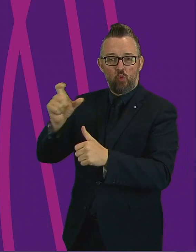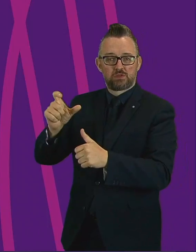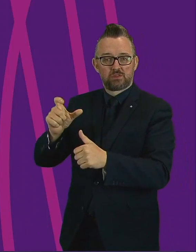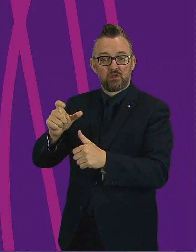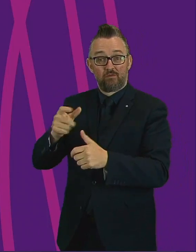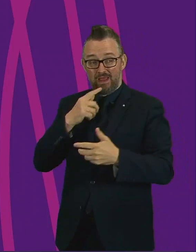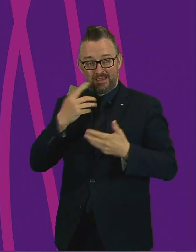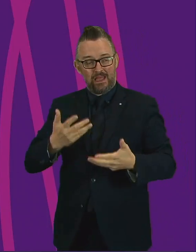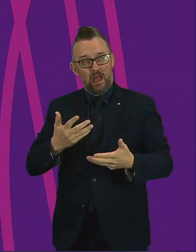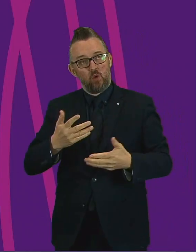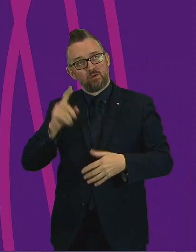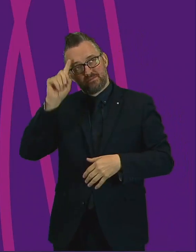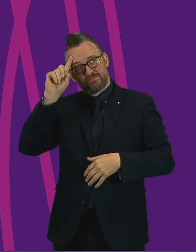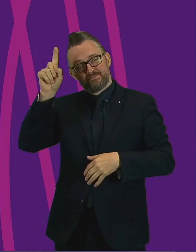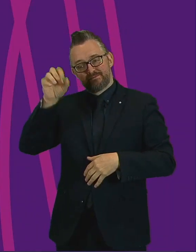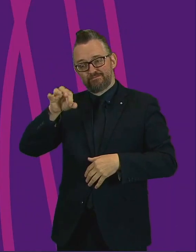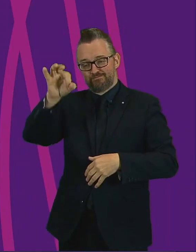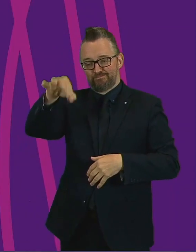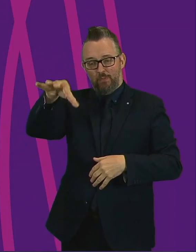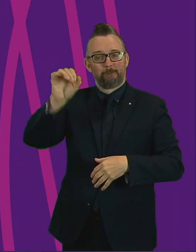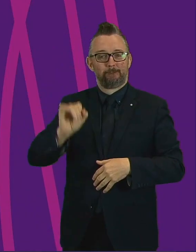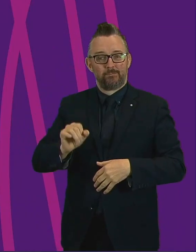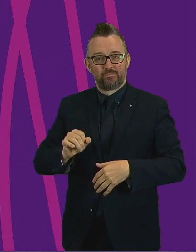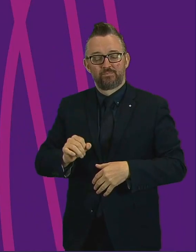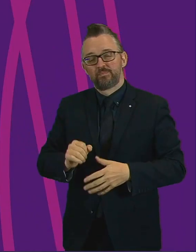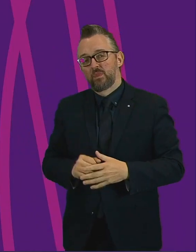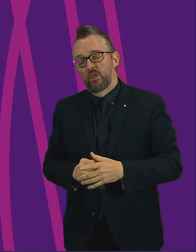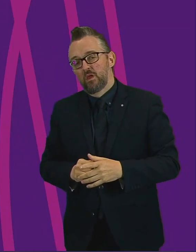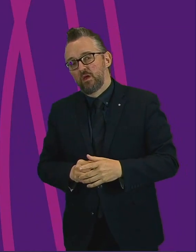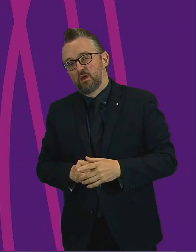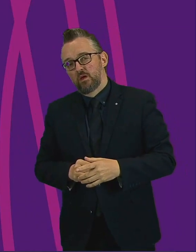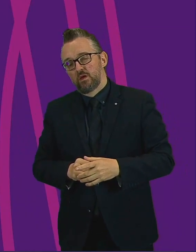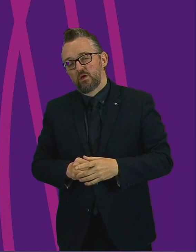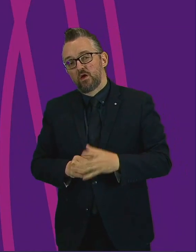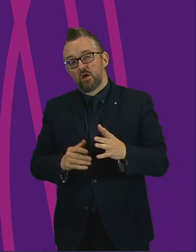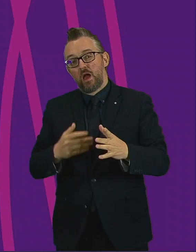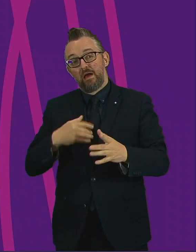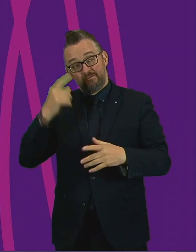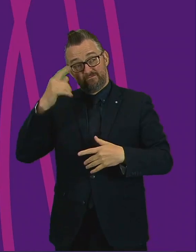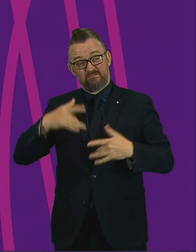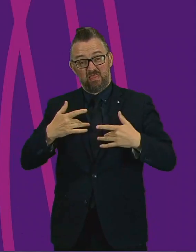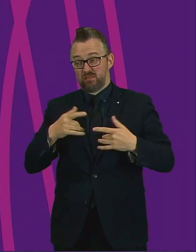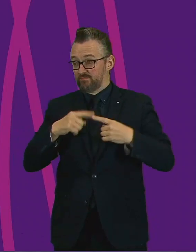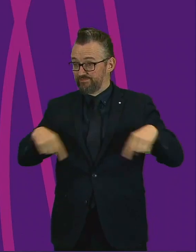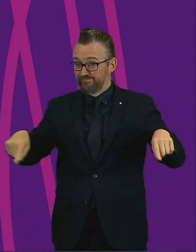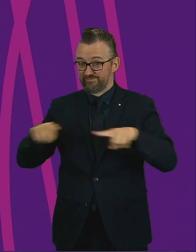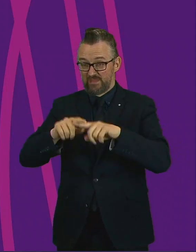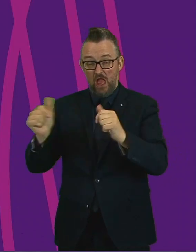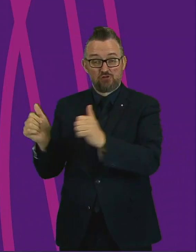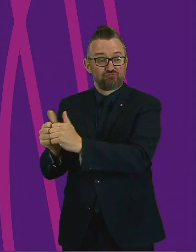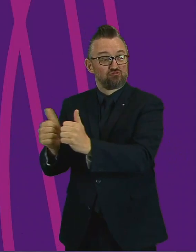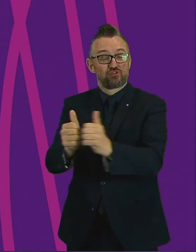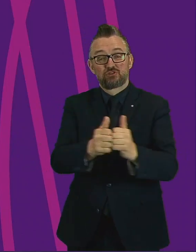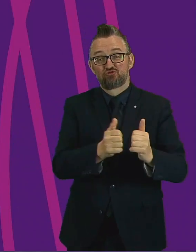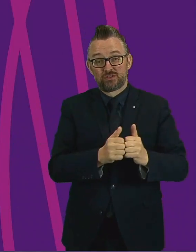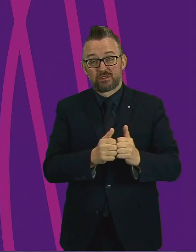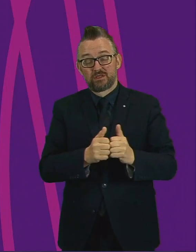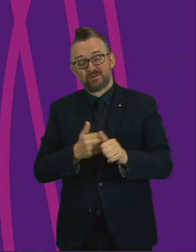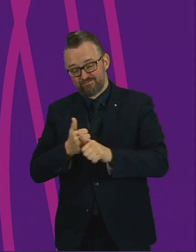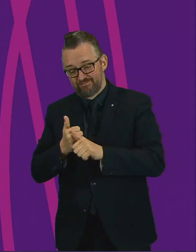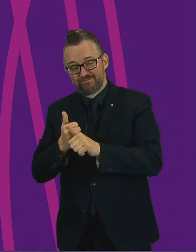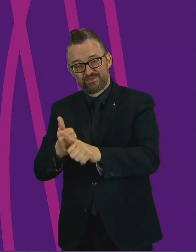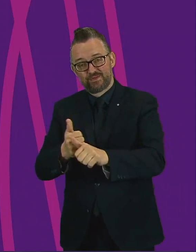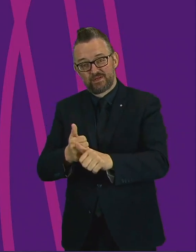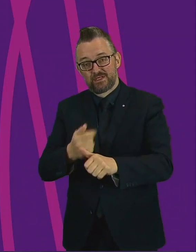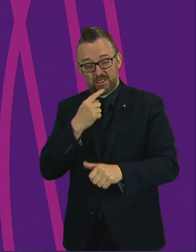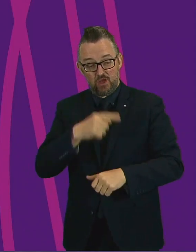at this stage putting these things on the agenda. One thing I think we should all agree on and unite behind is that while this crisis is